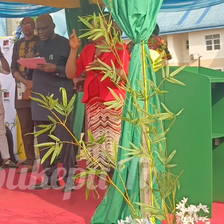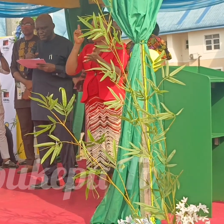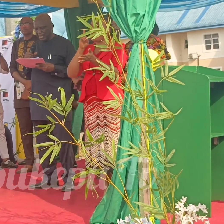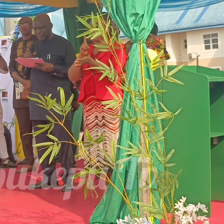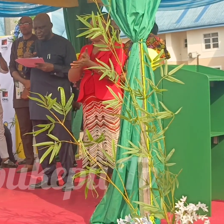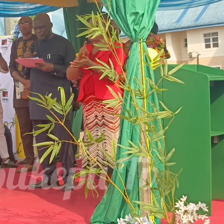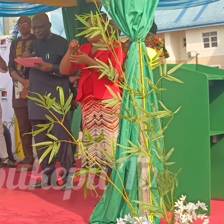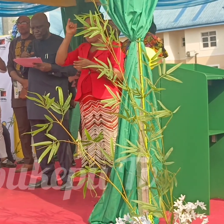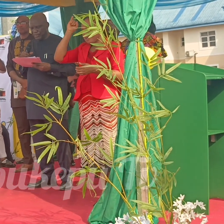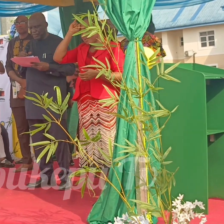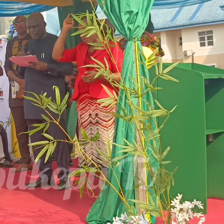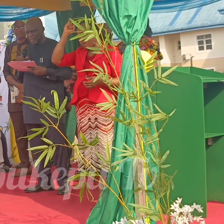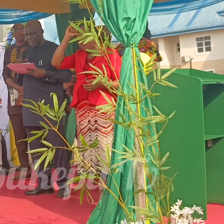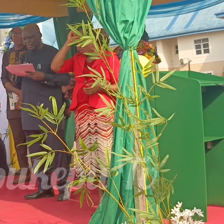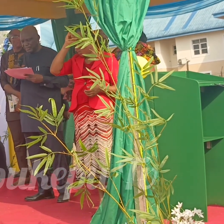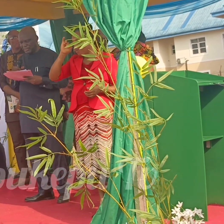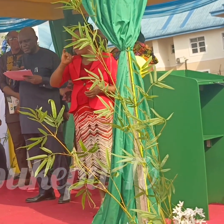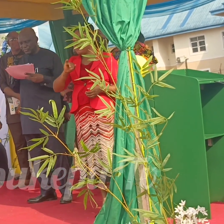Dr. Ikpeazu